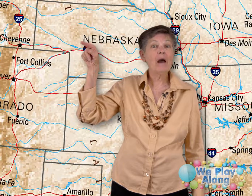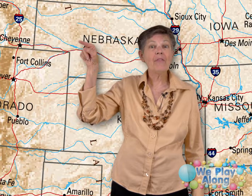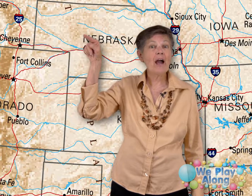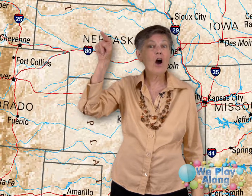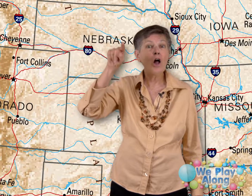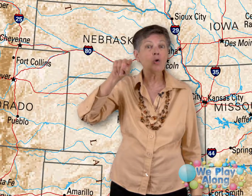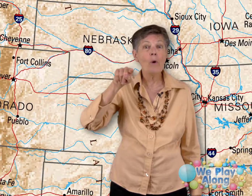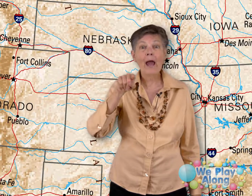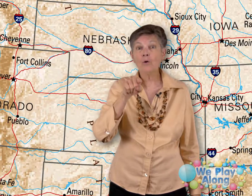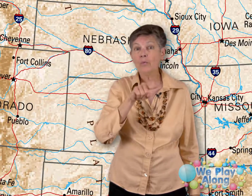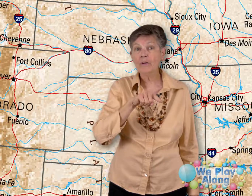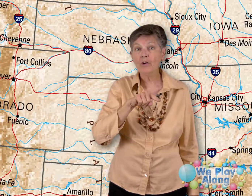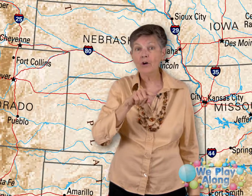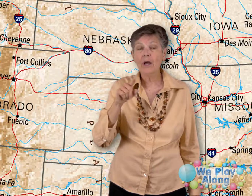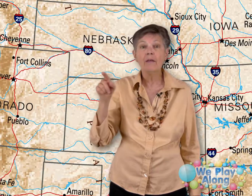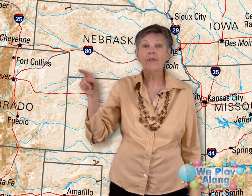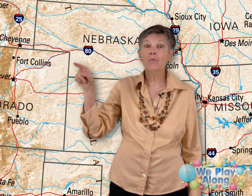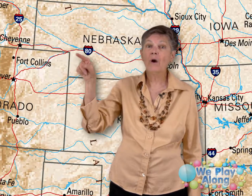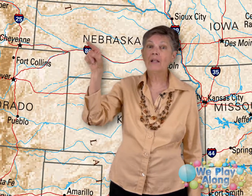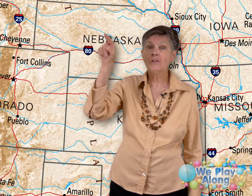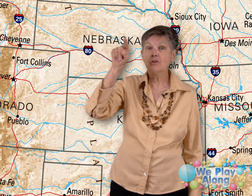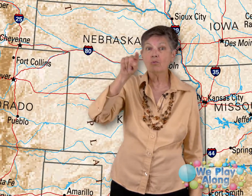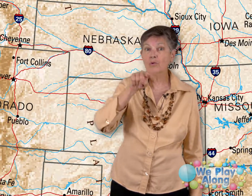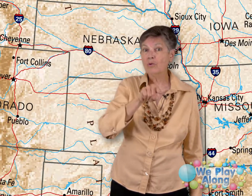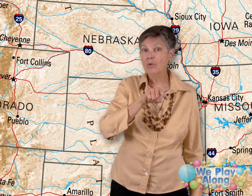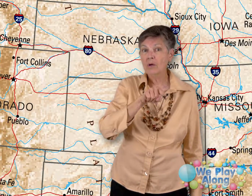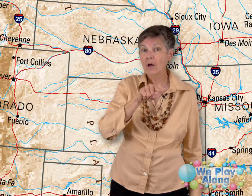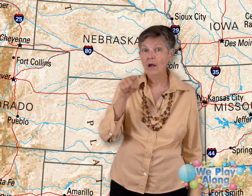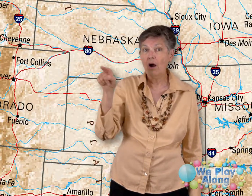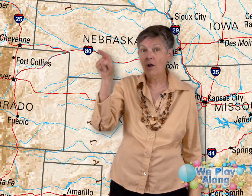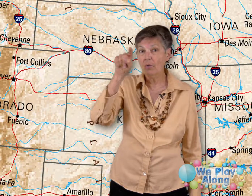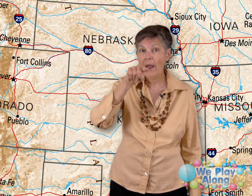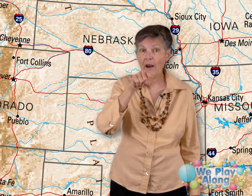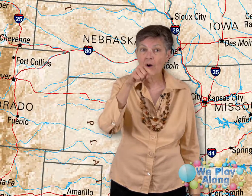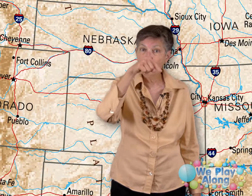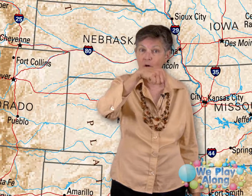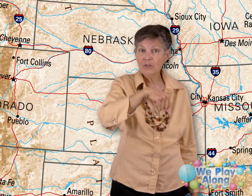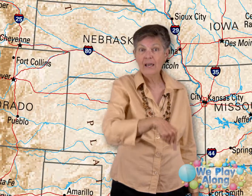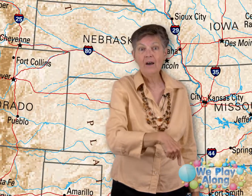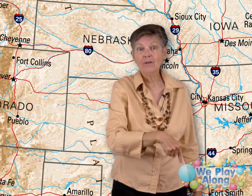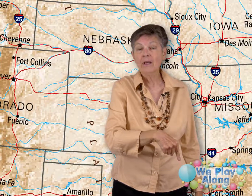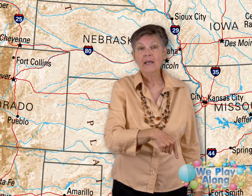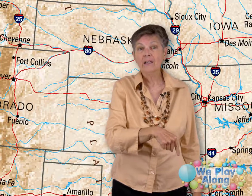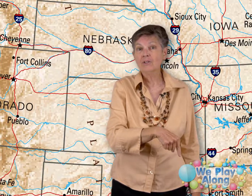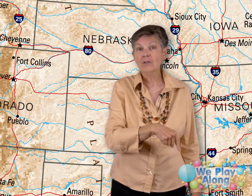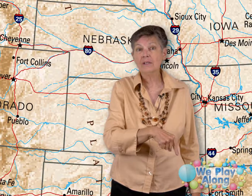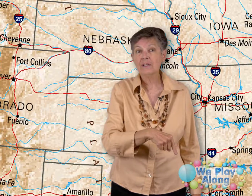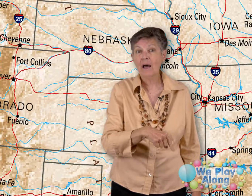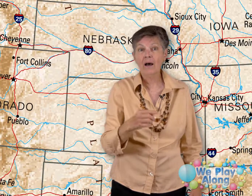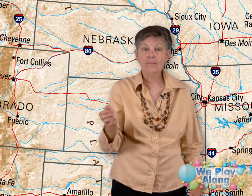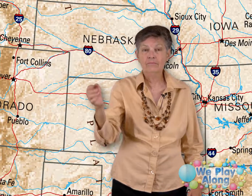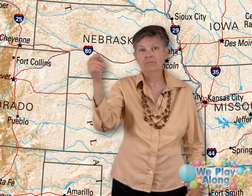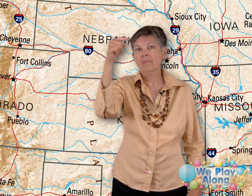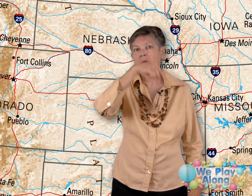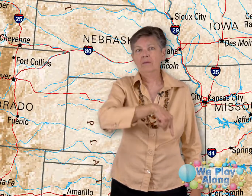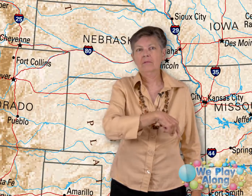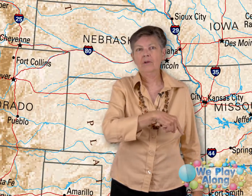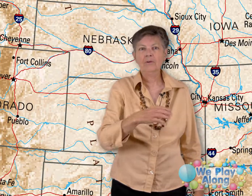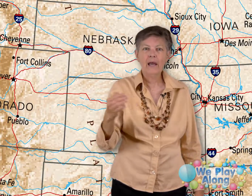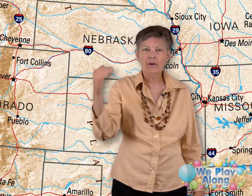that Colorado River that runs through Colorado and goes down into this, down into